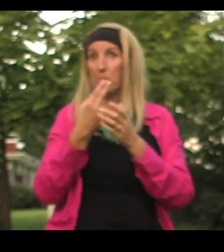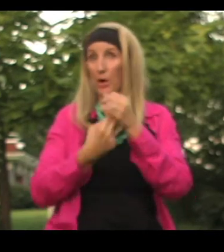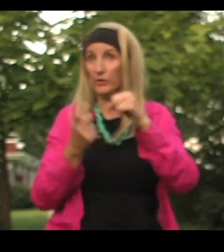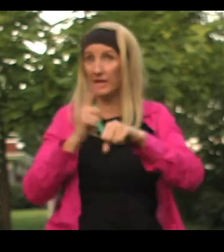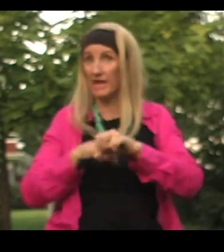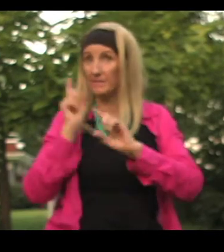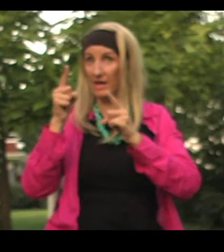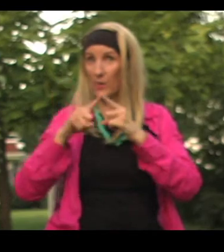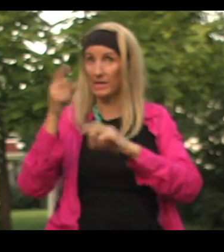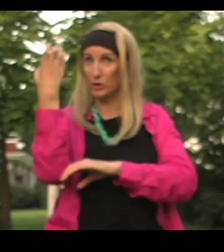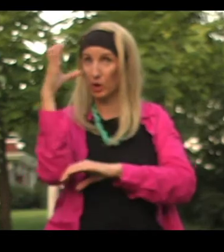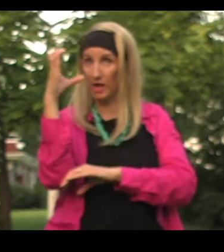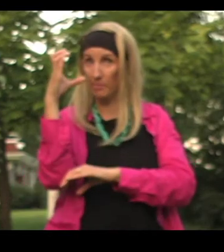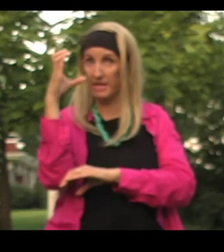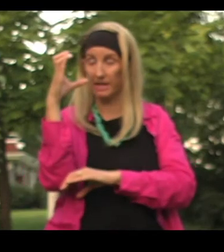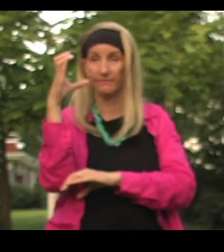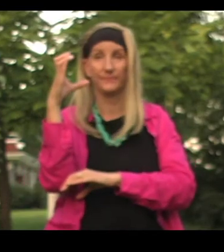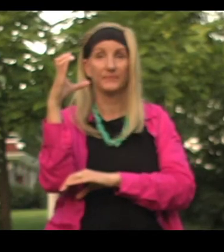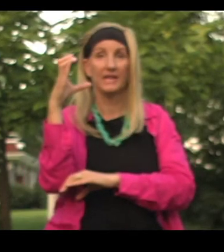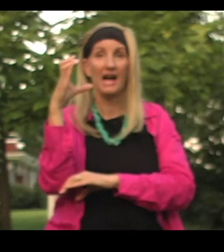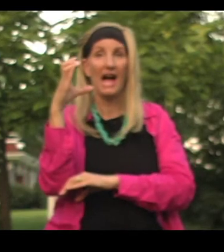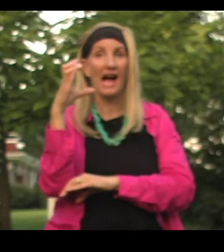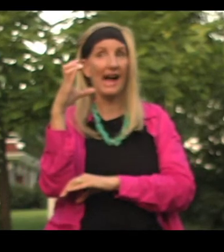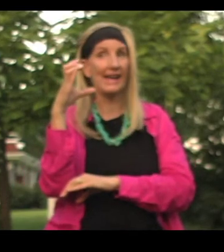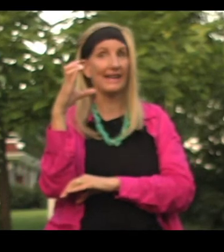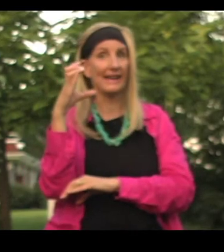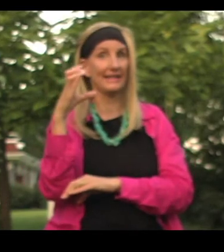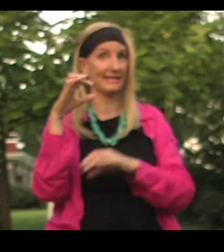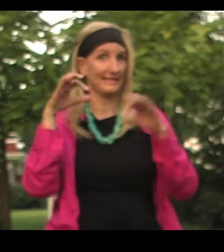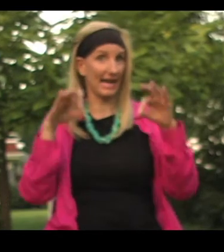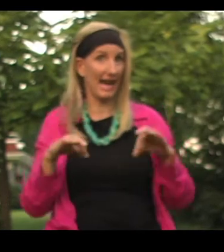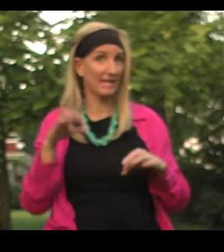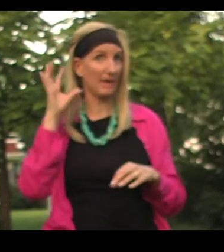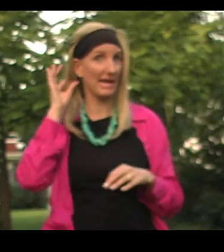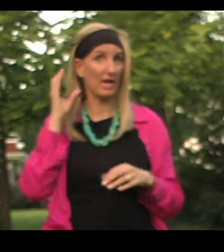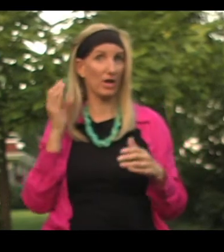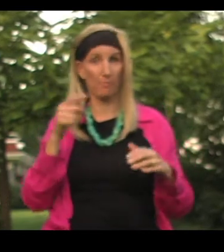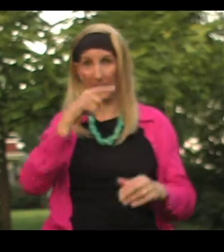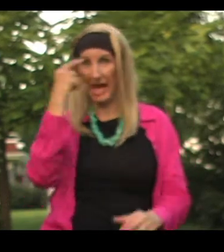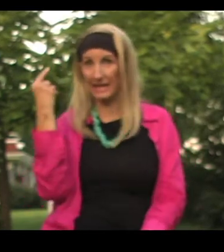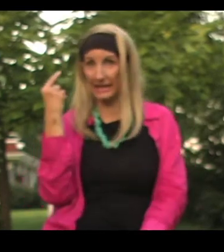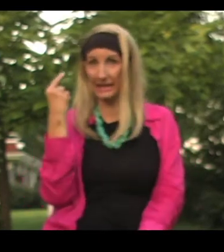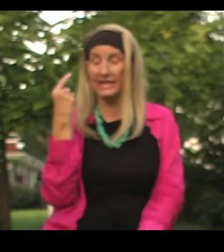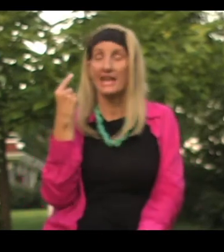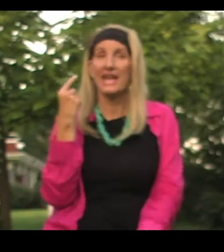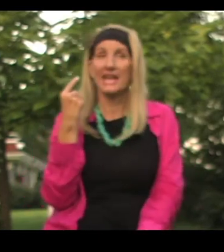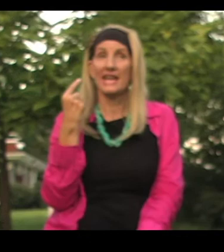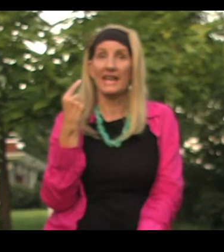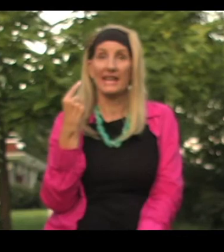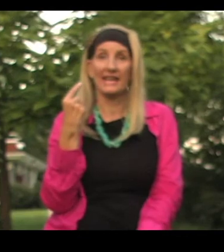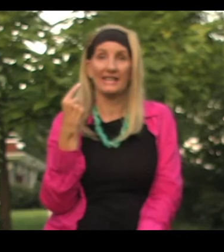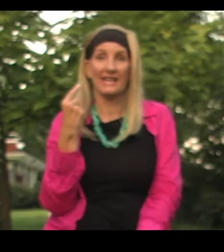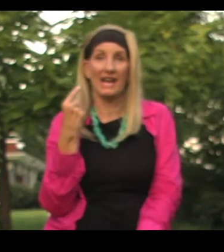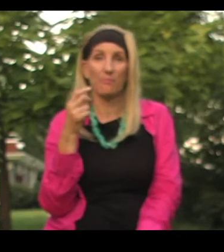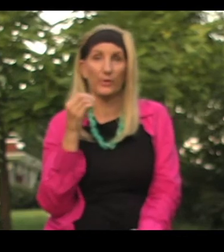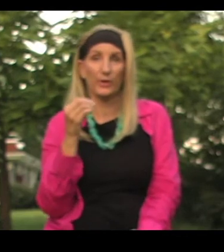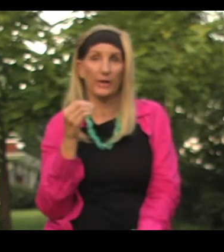both times I went to Colombia, I dyed my hair black, and I put on